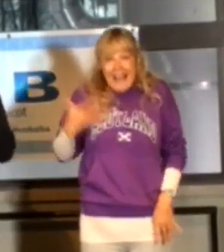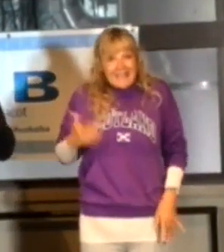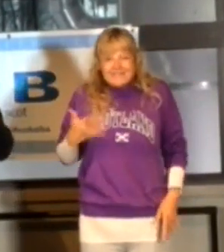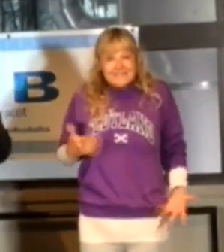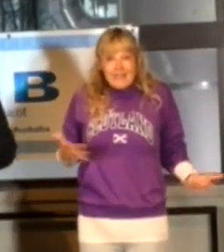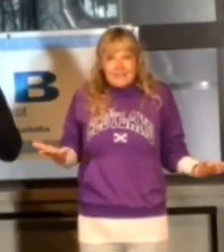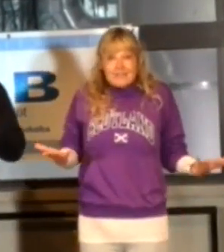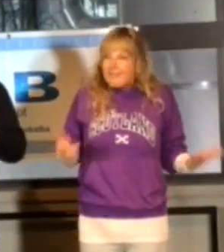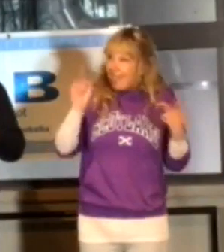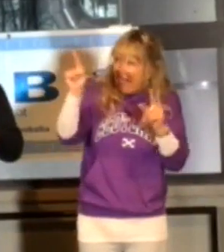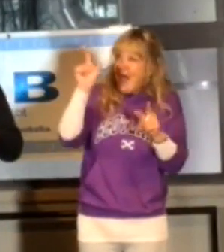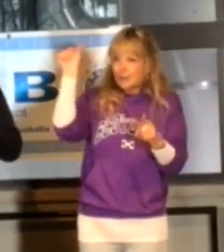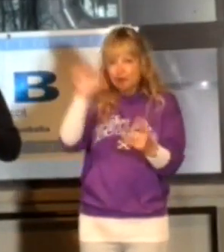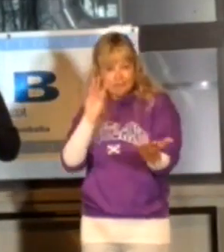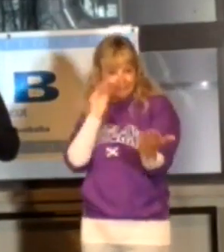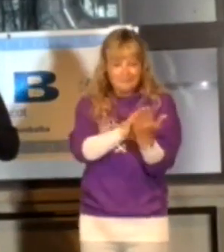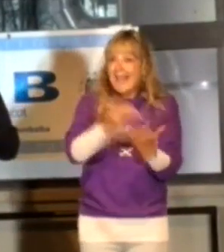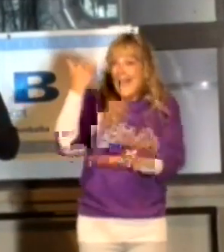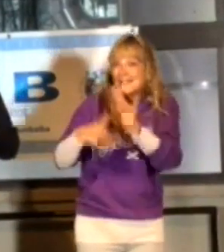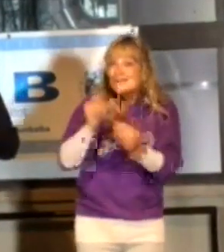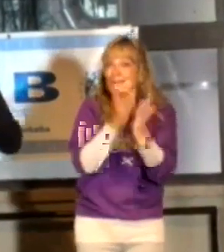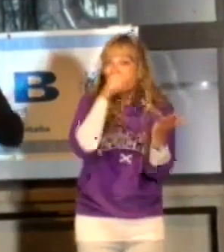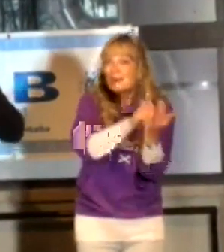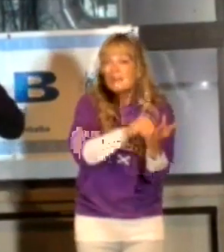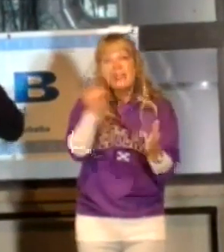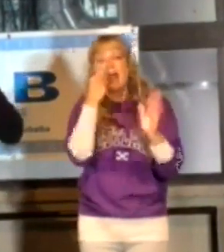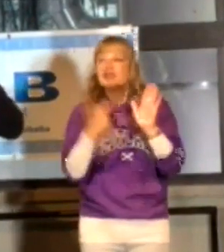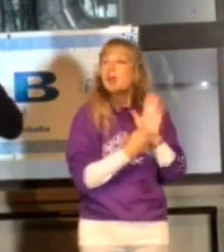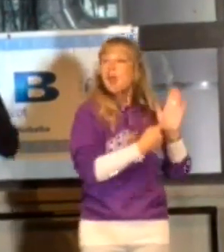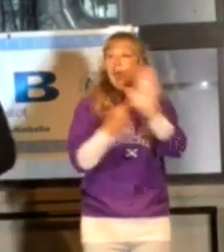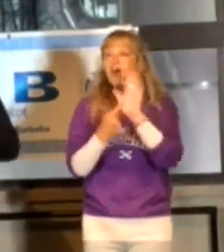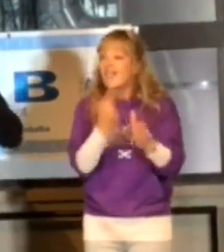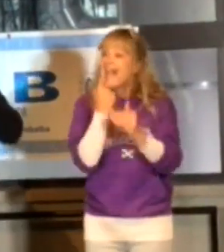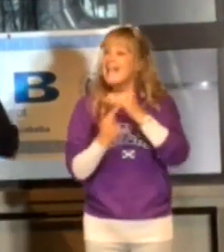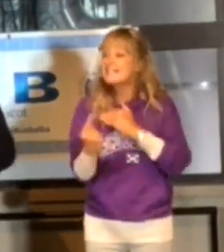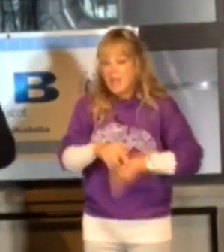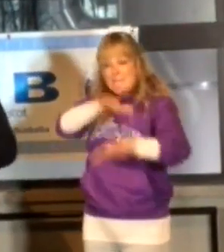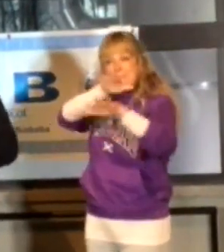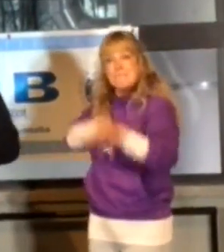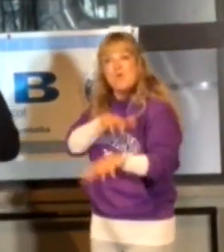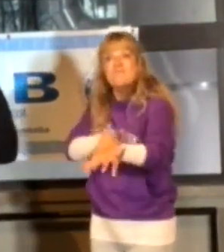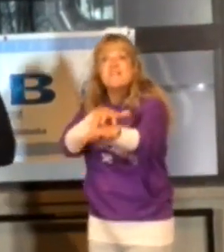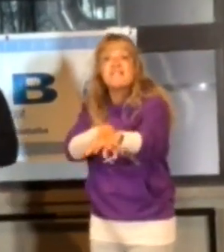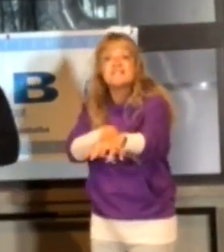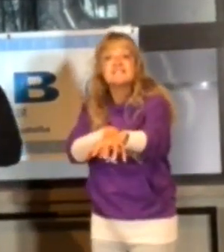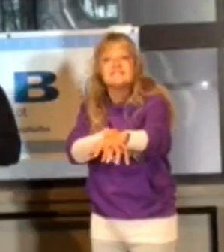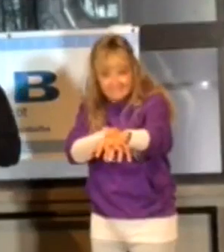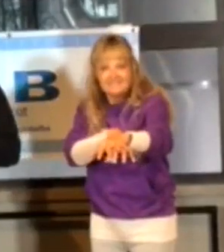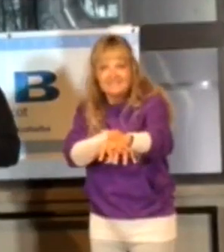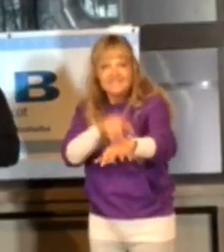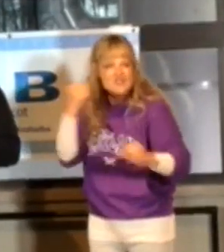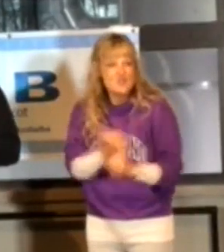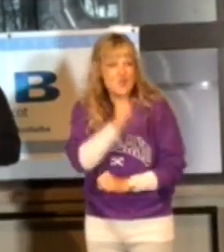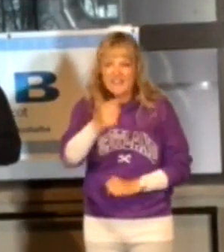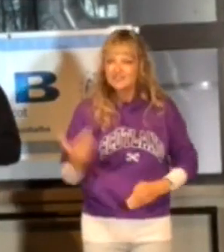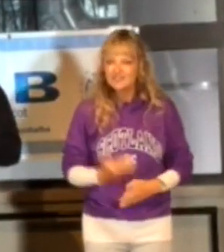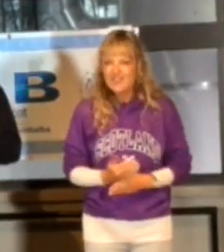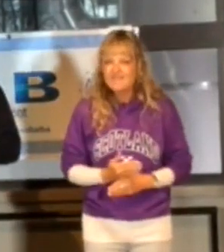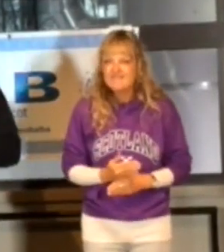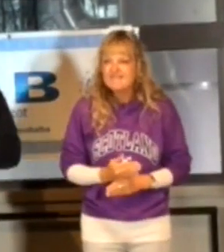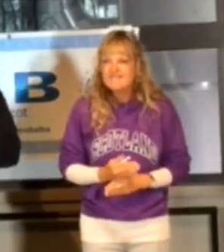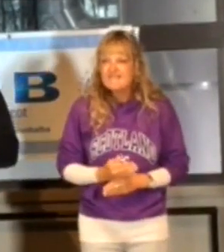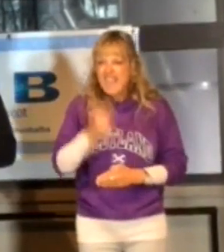it displayed, brothers and sisters, that the independence movement was doing its job. It